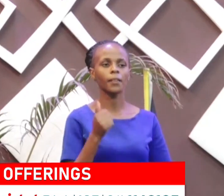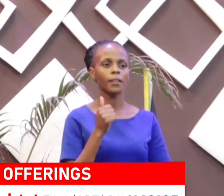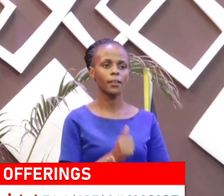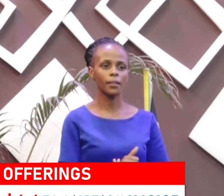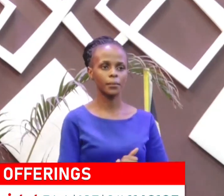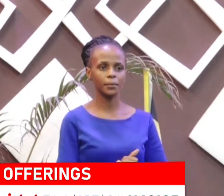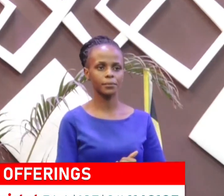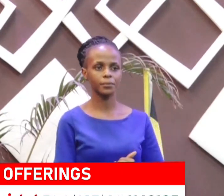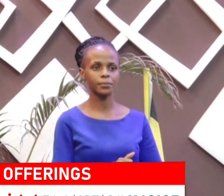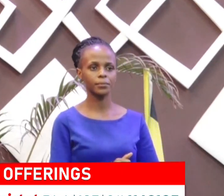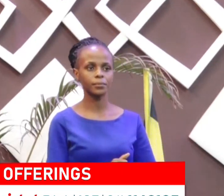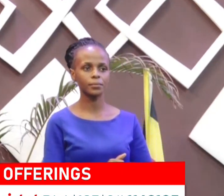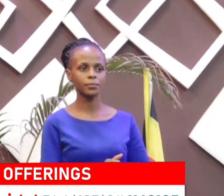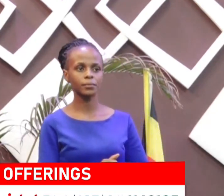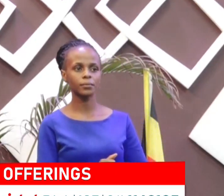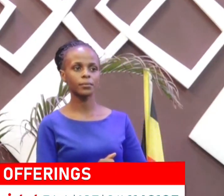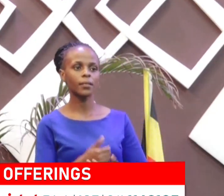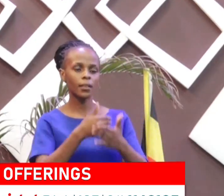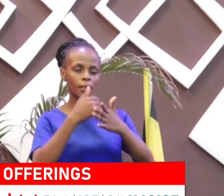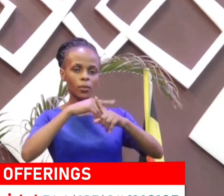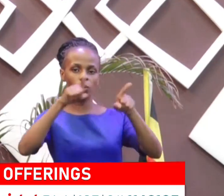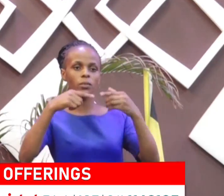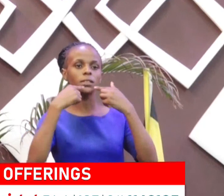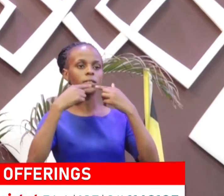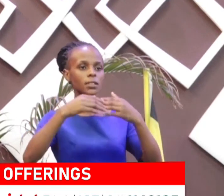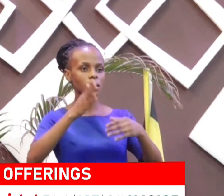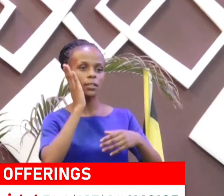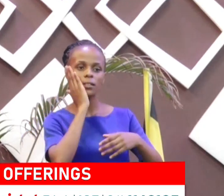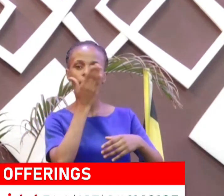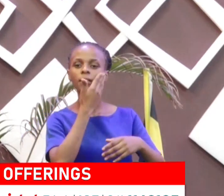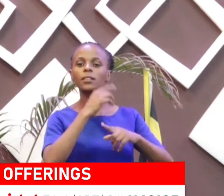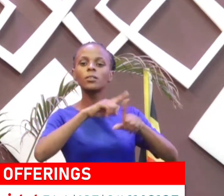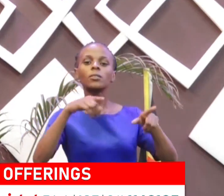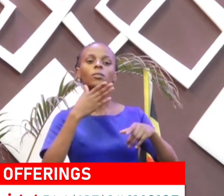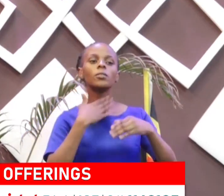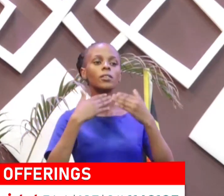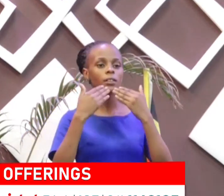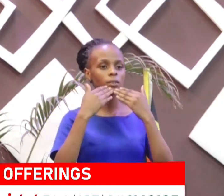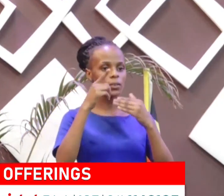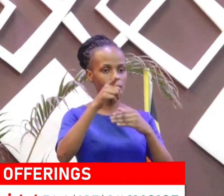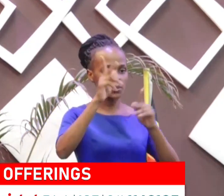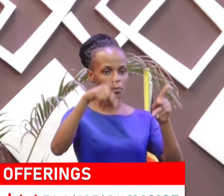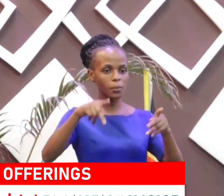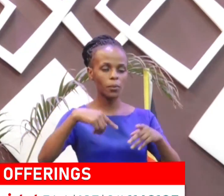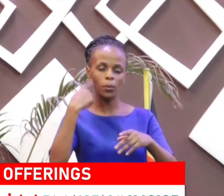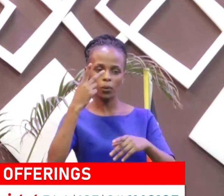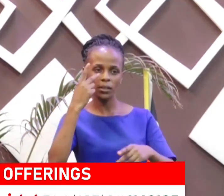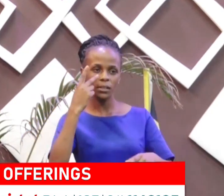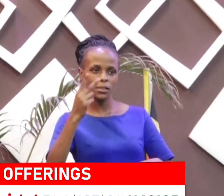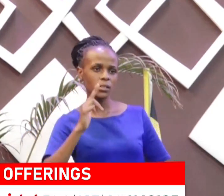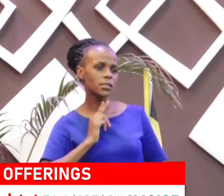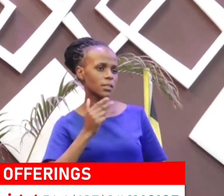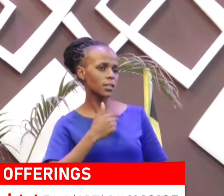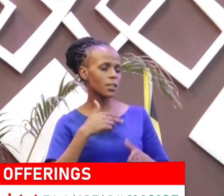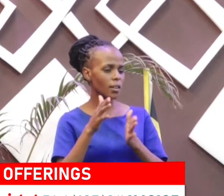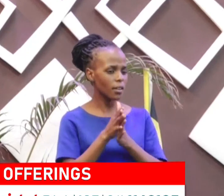Amina. Amen. Erishuna ndambigambo byakisa twagala okubebaza abatulaba n'abatuuliriza mwe bali kutugoberera. We